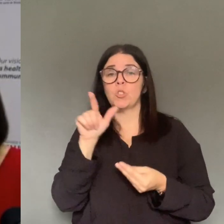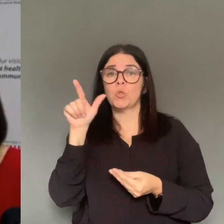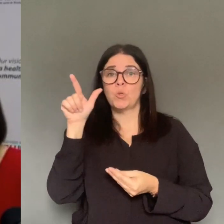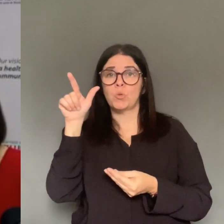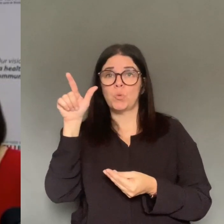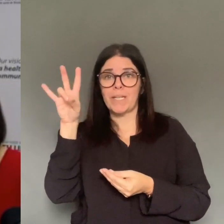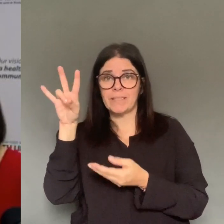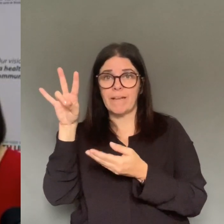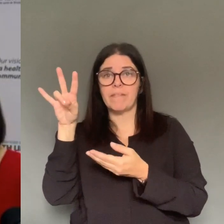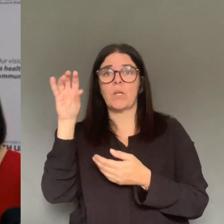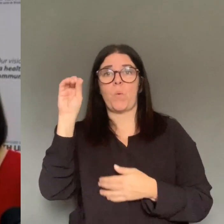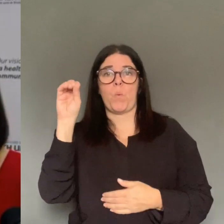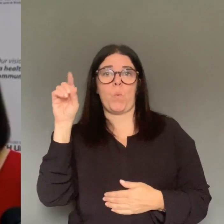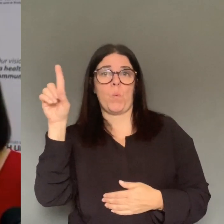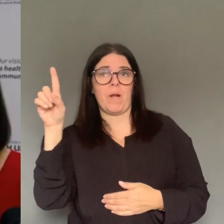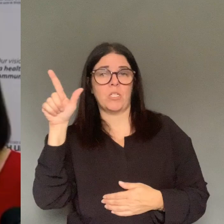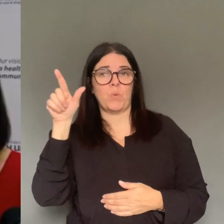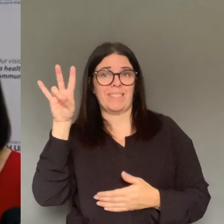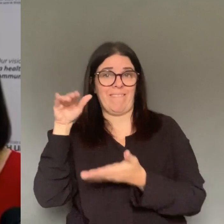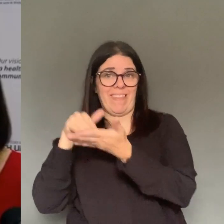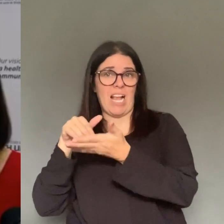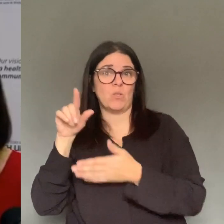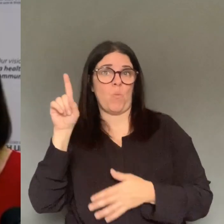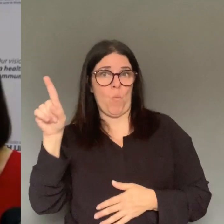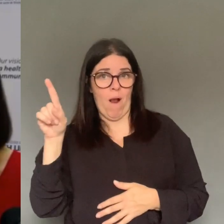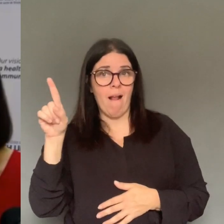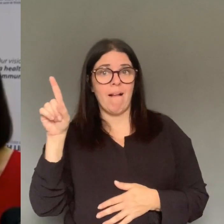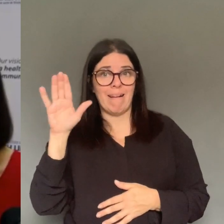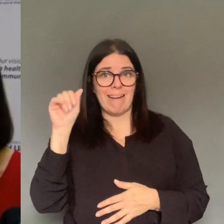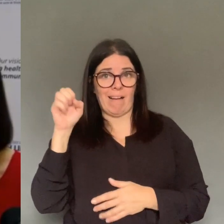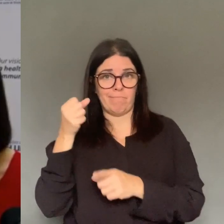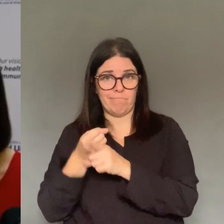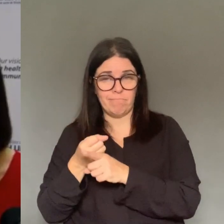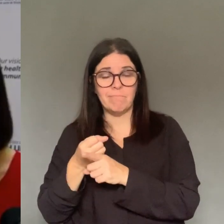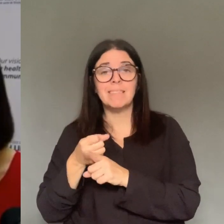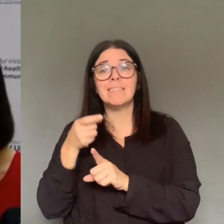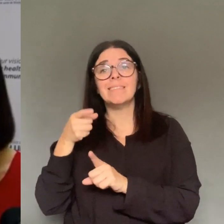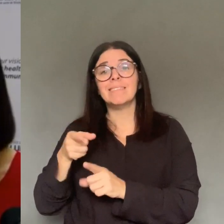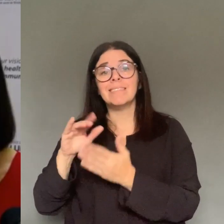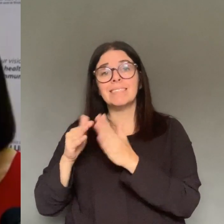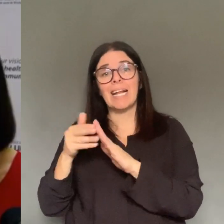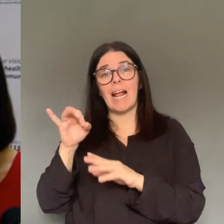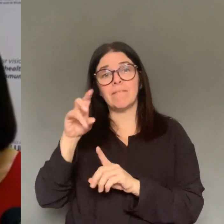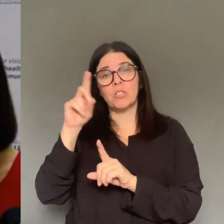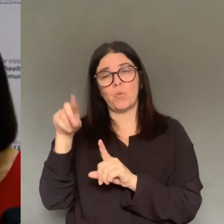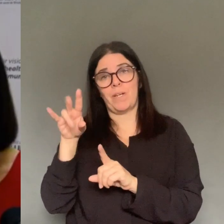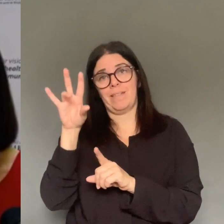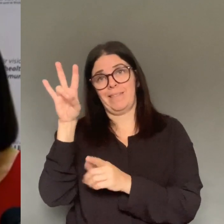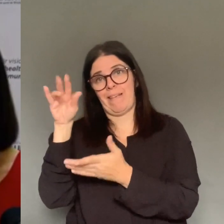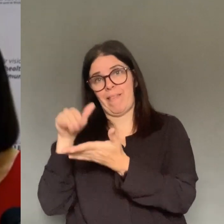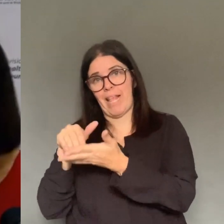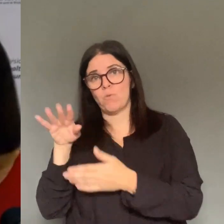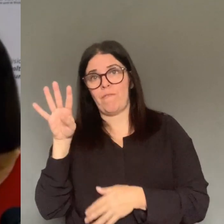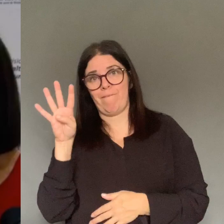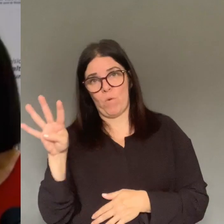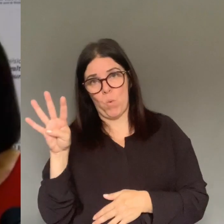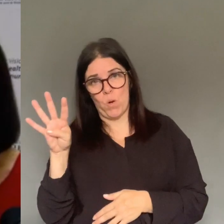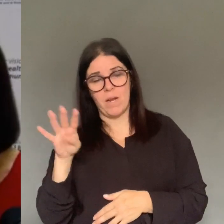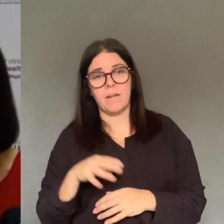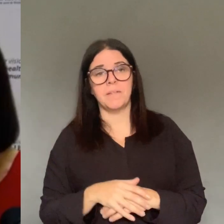Today, we are reporting 59 additional confirmed cases of COVID-19 for a total